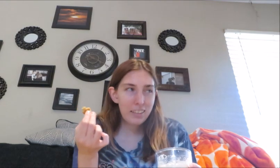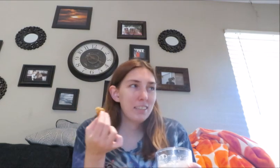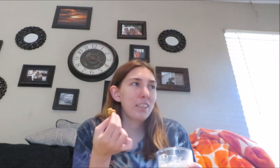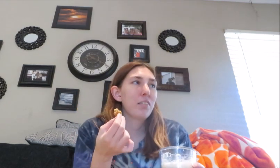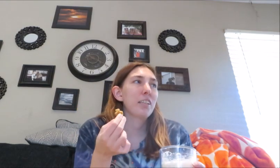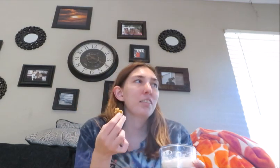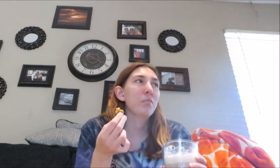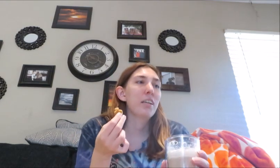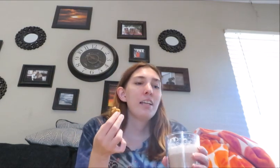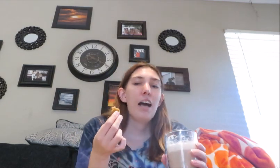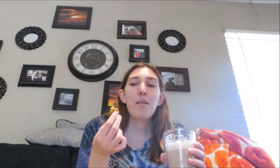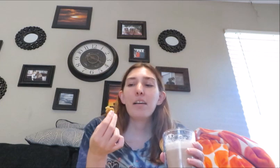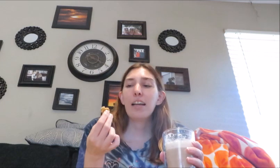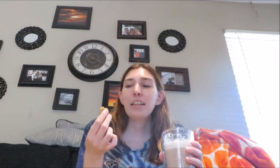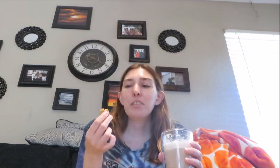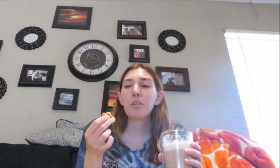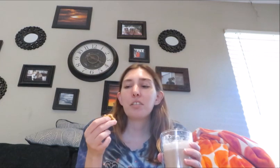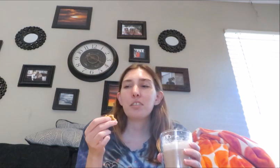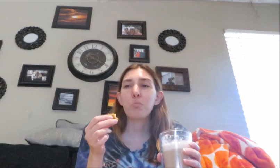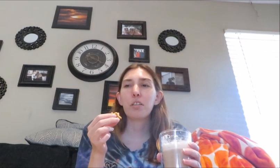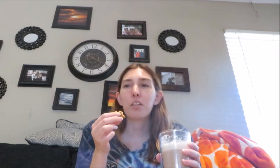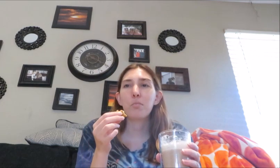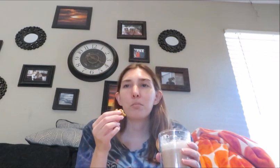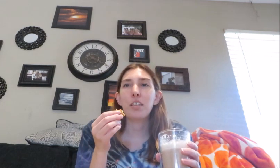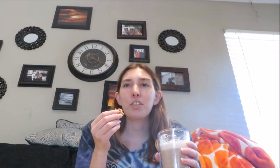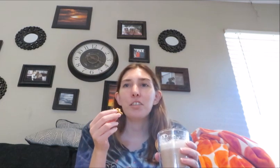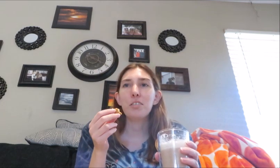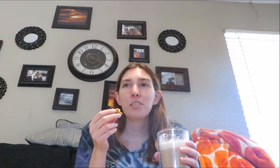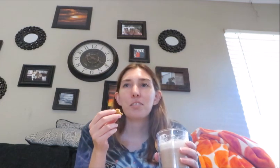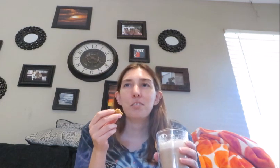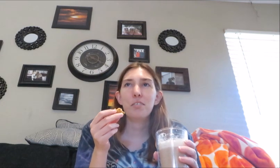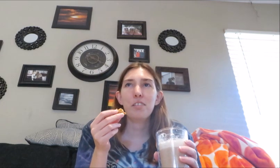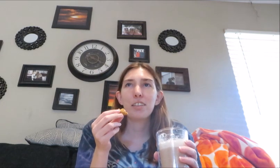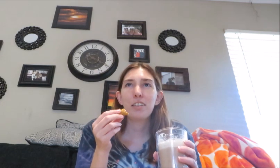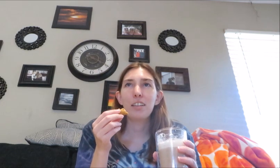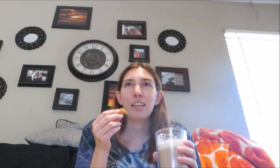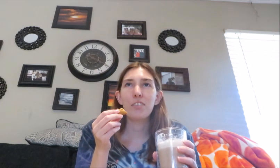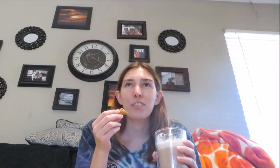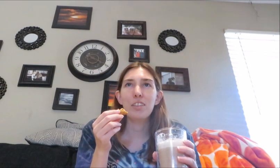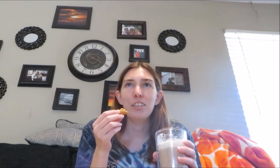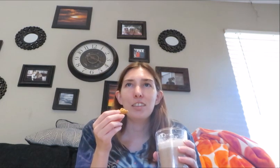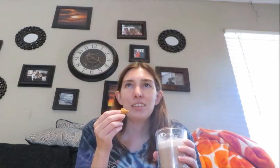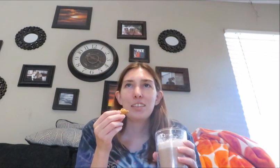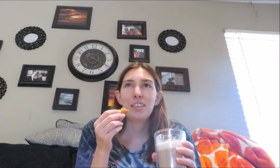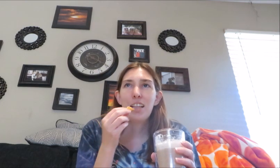yes, I know I get into some weird combinations. I'm not gonna lie if you haven't noticed.